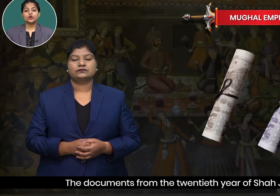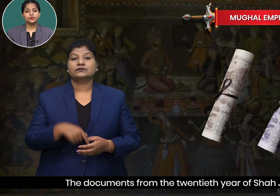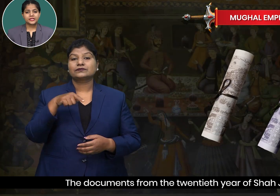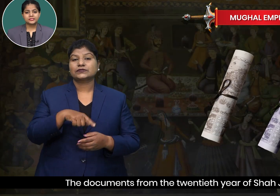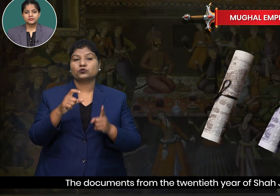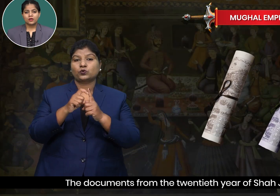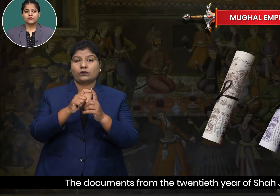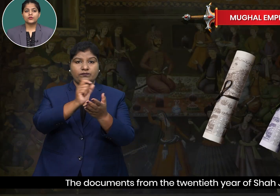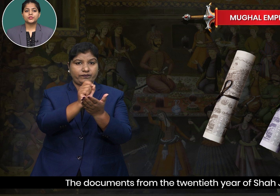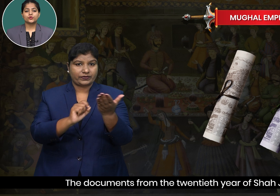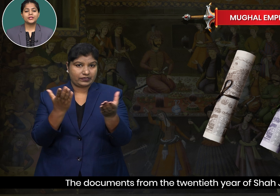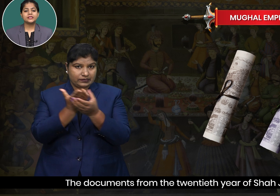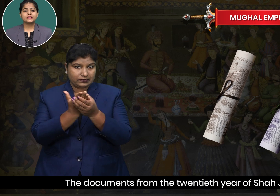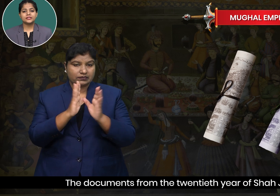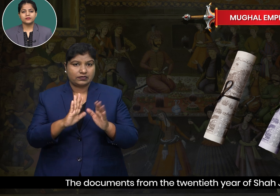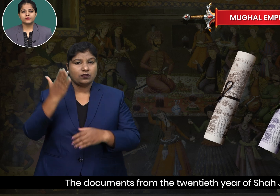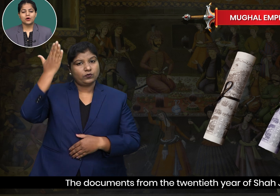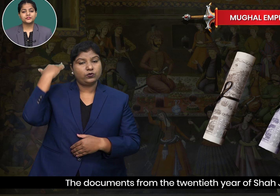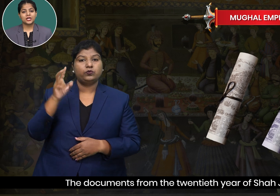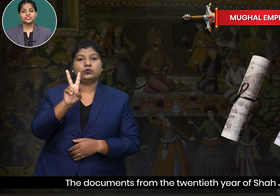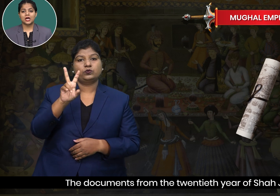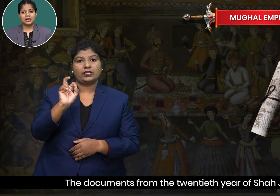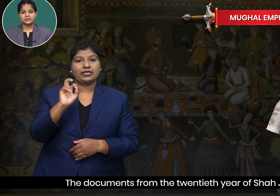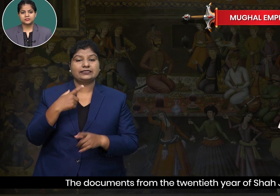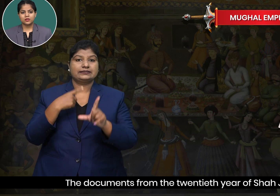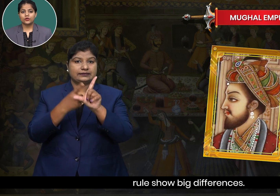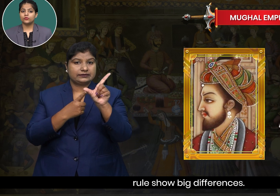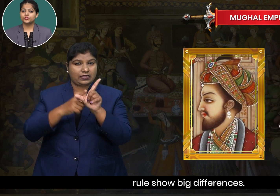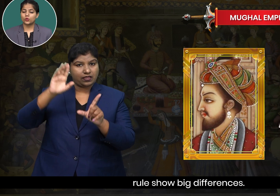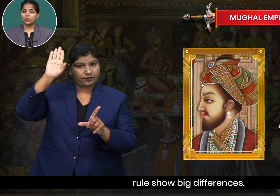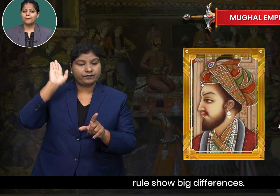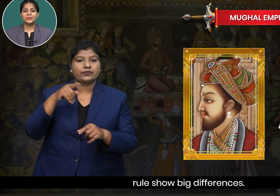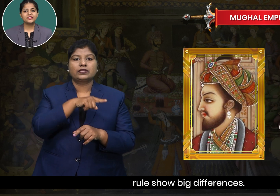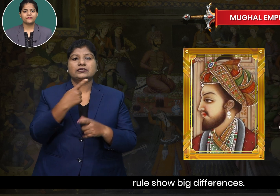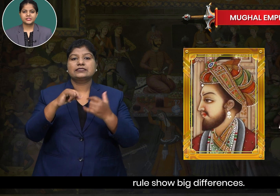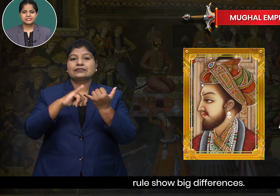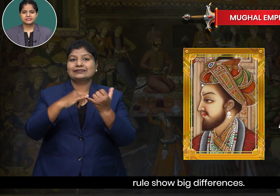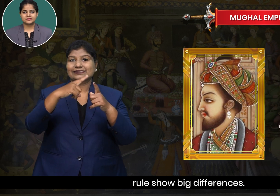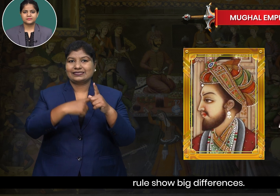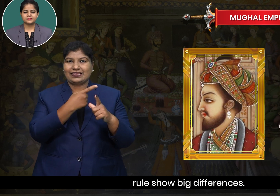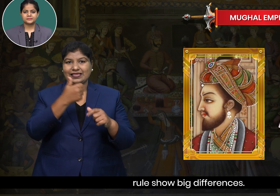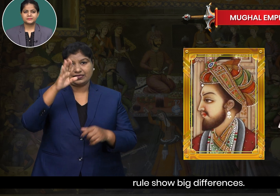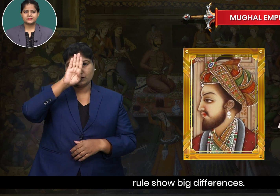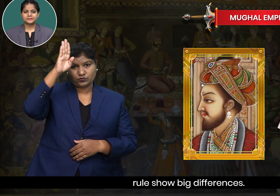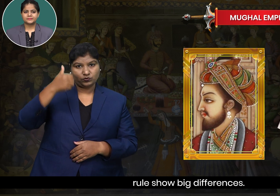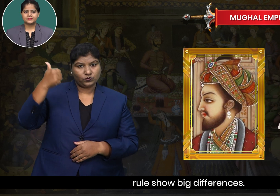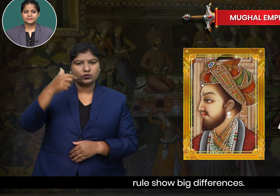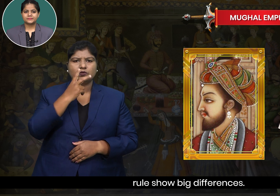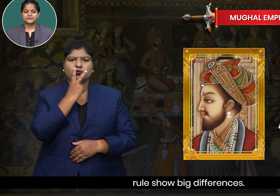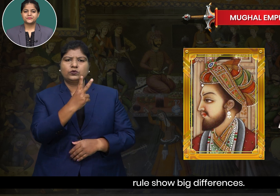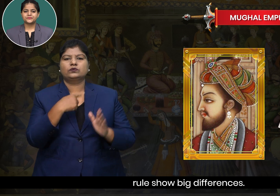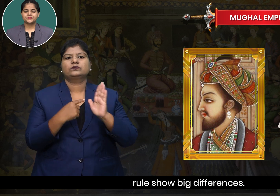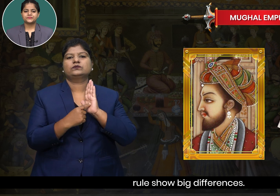The documents from the 20th year of Shah Jahan's rule show big differences.